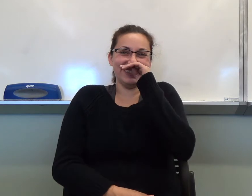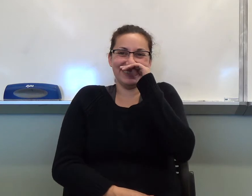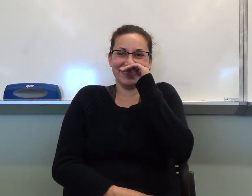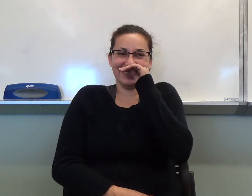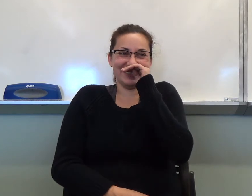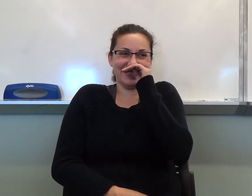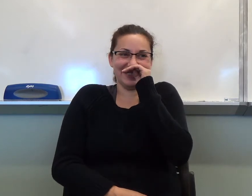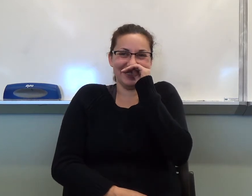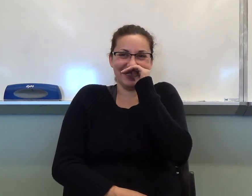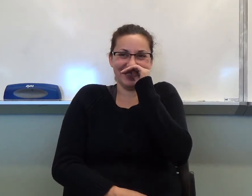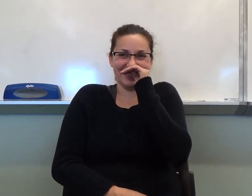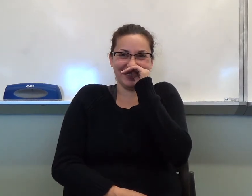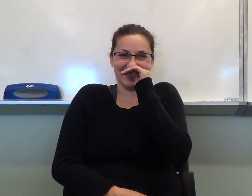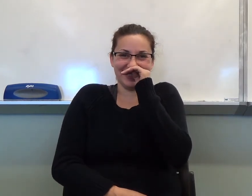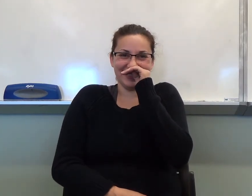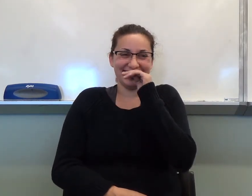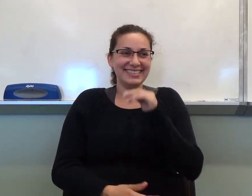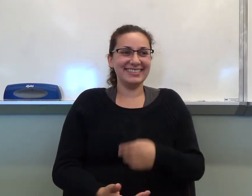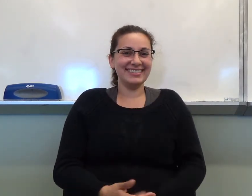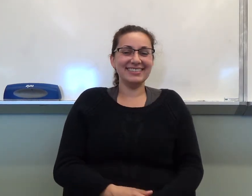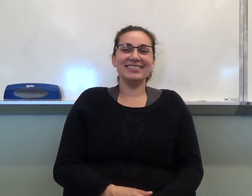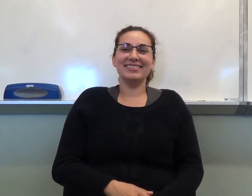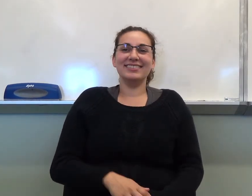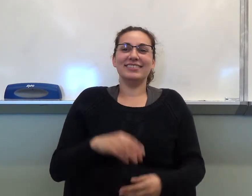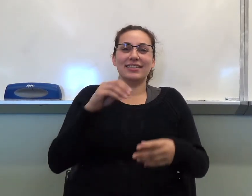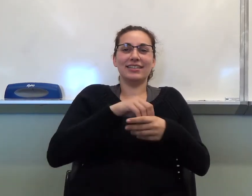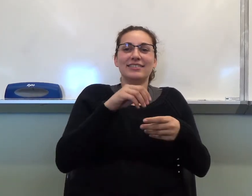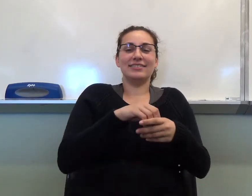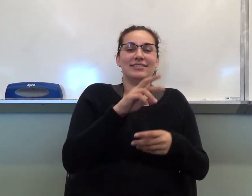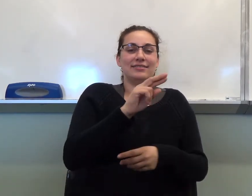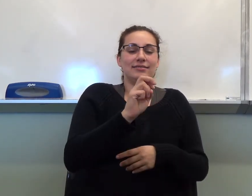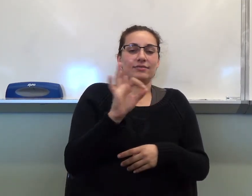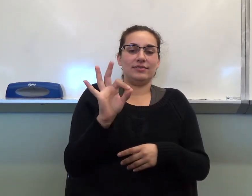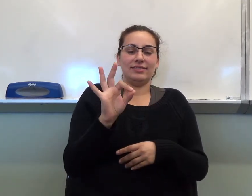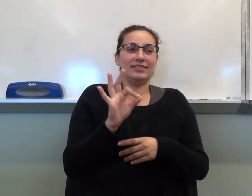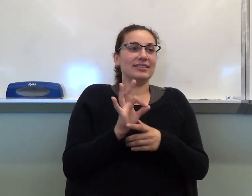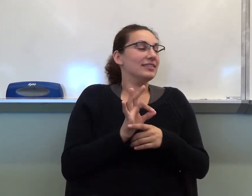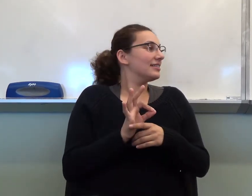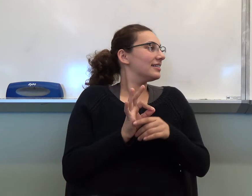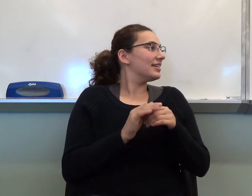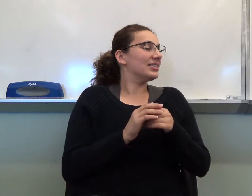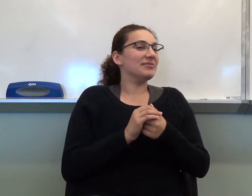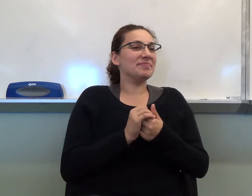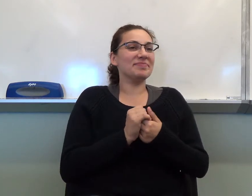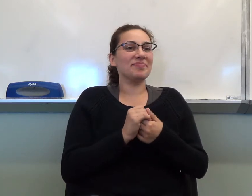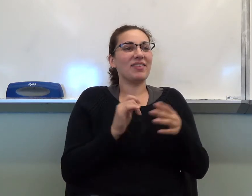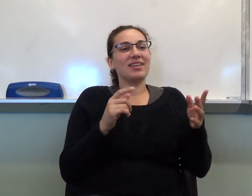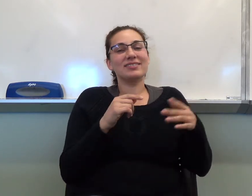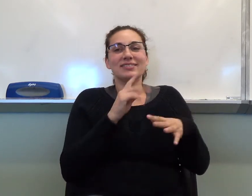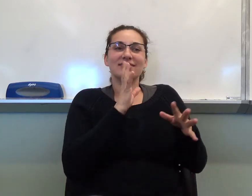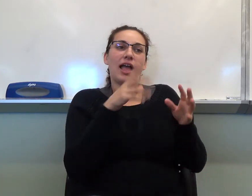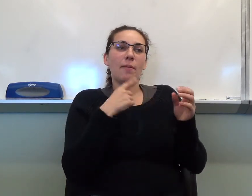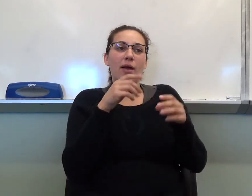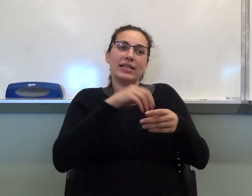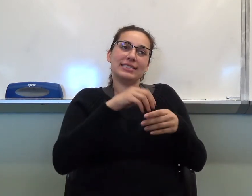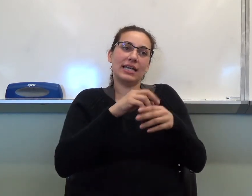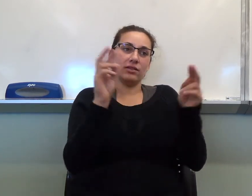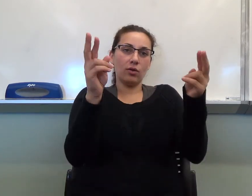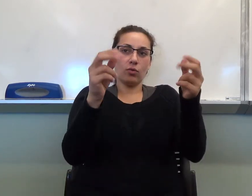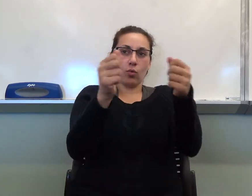So inside the refrigerator, 5 degrees Celsius corresponds to about 41 degrees. Now, is that an appropriate temperature for